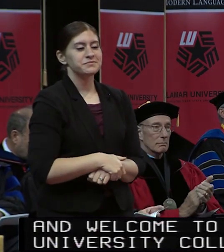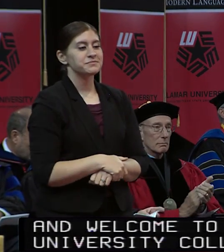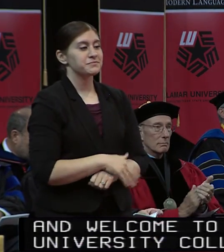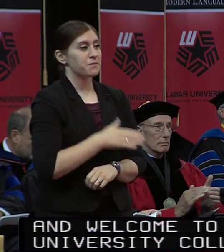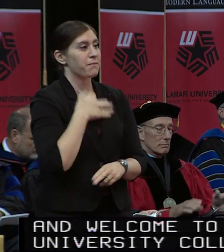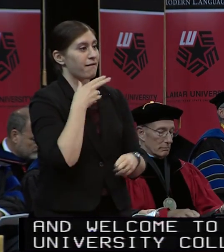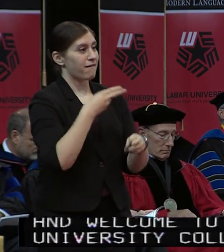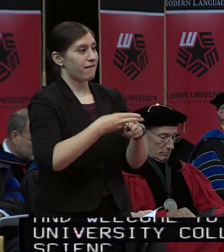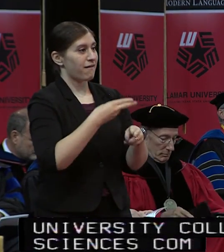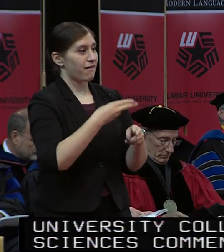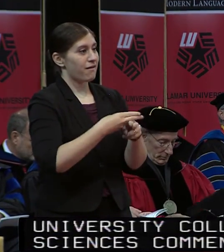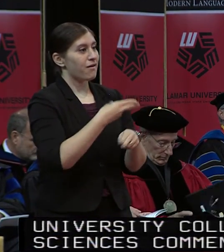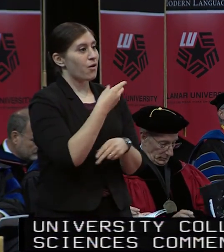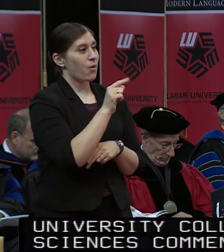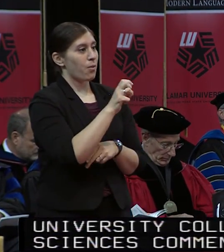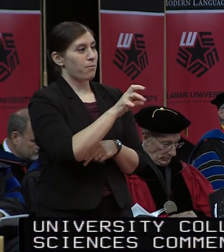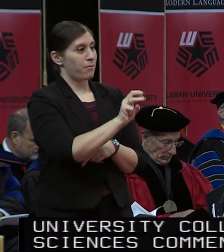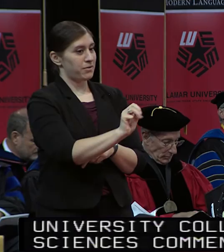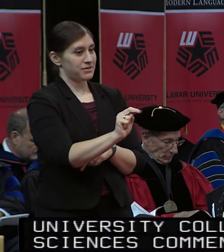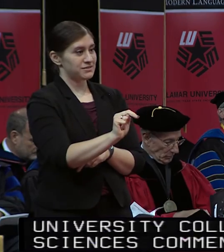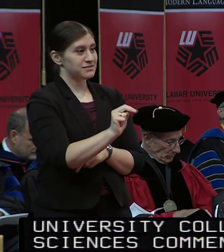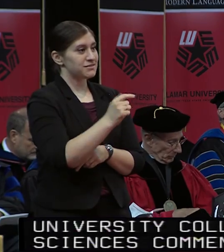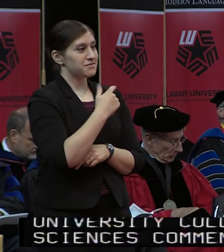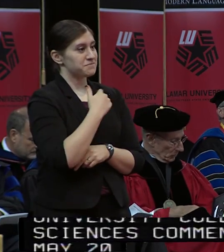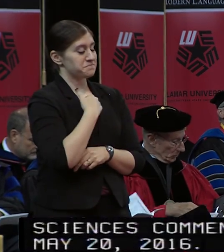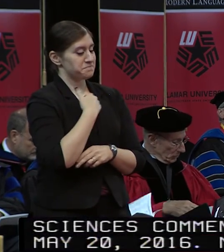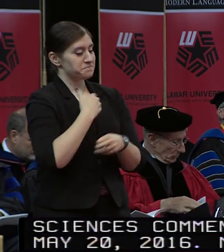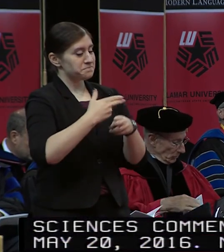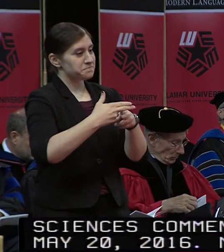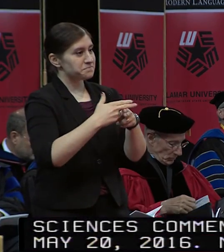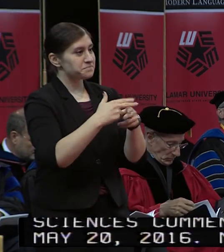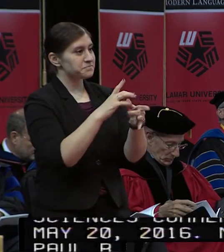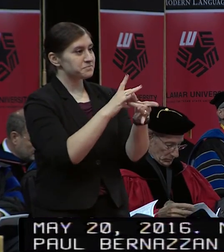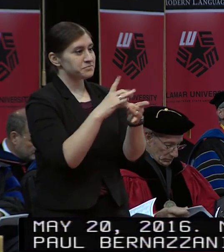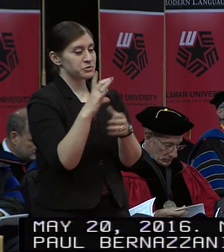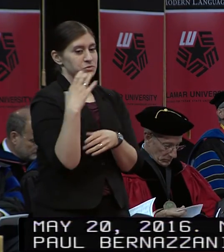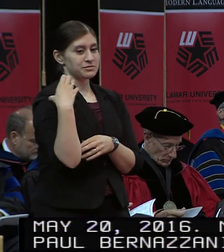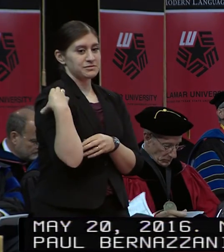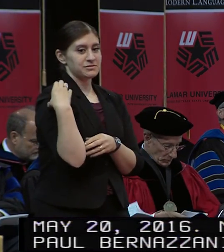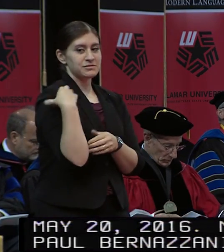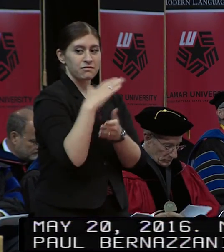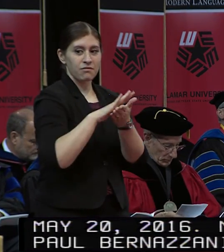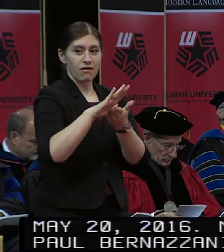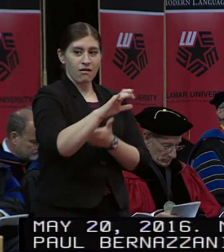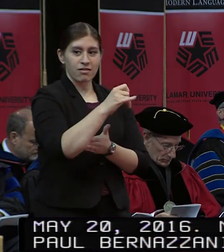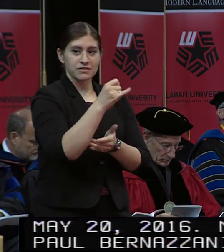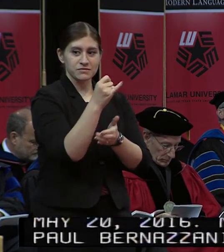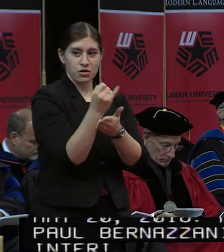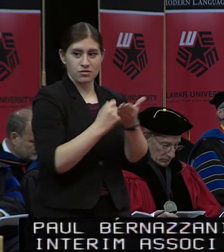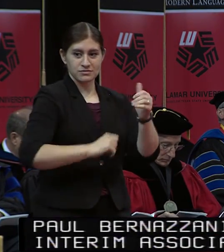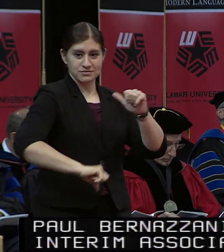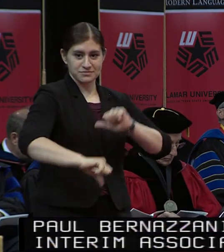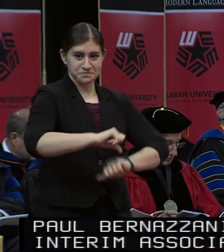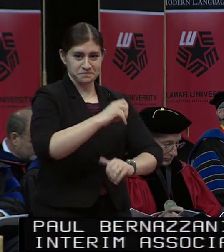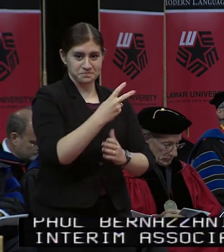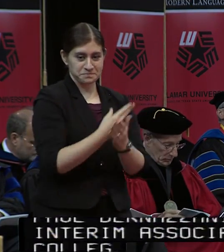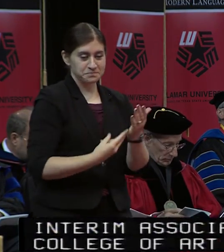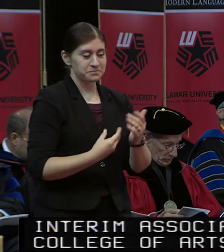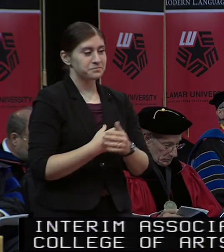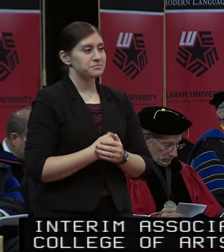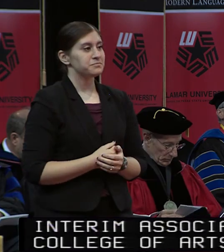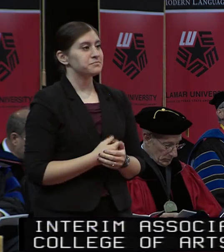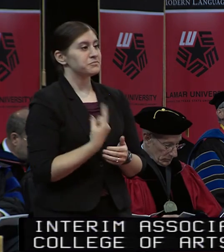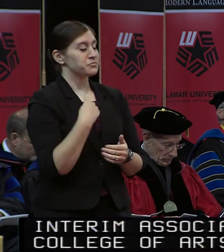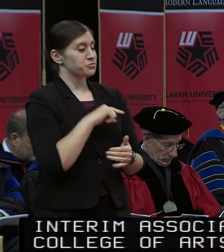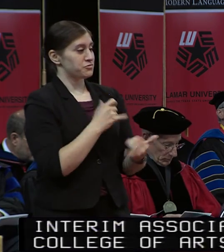My name is Paul Benazzani, and I serve as Interim Associate Dean for the College of Arts and Sciences. We